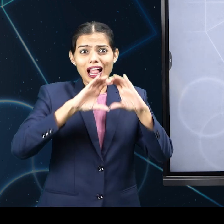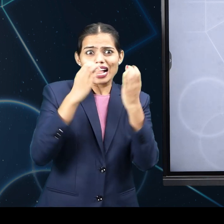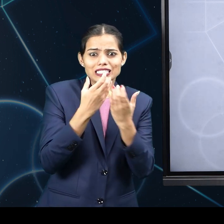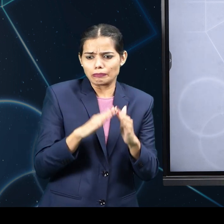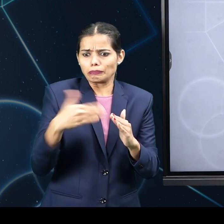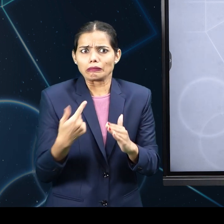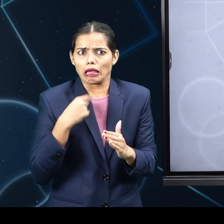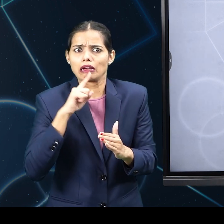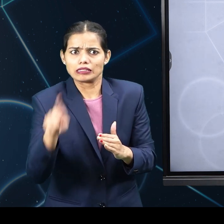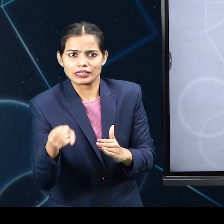classical approach,